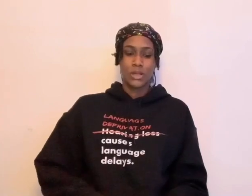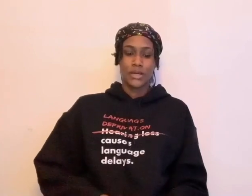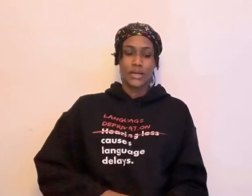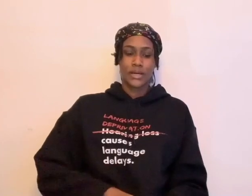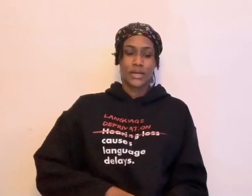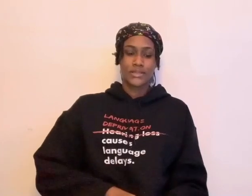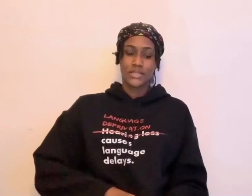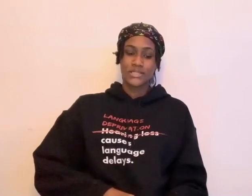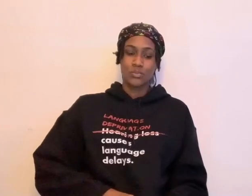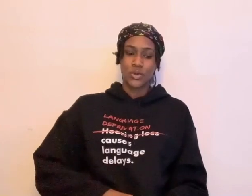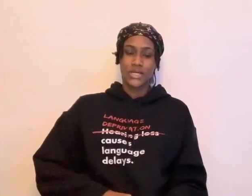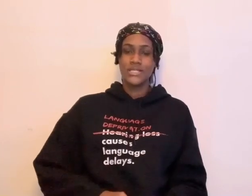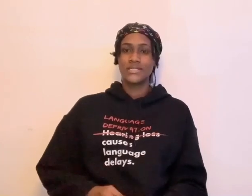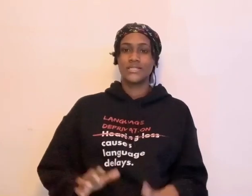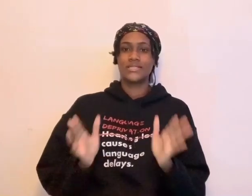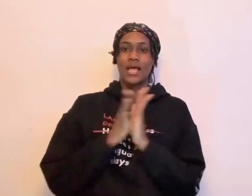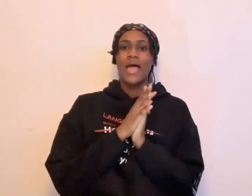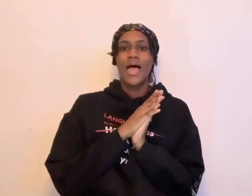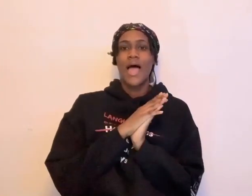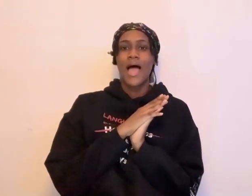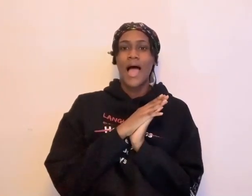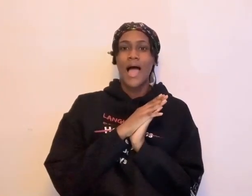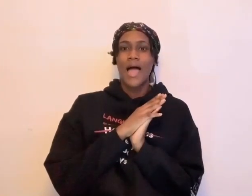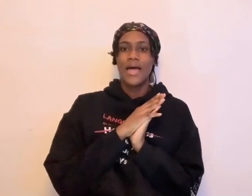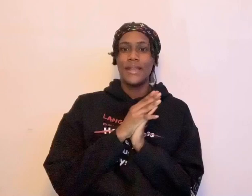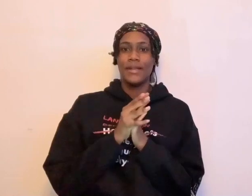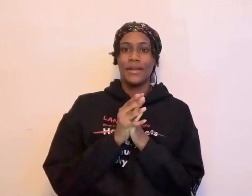like say some words and